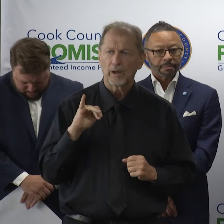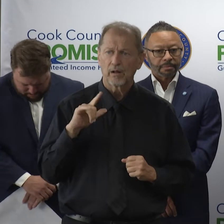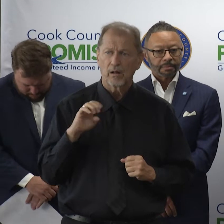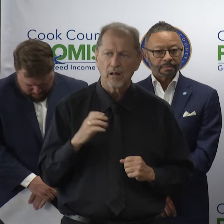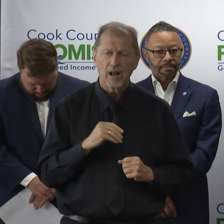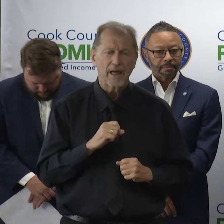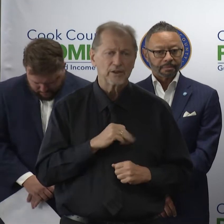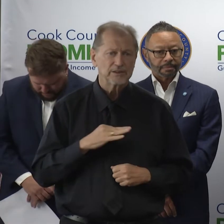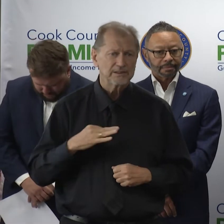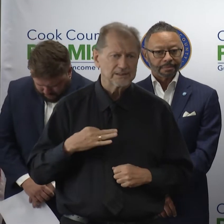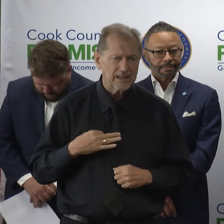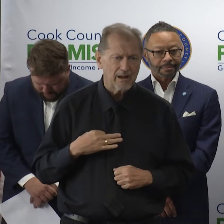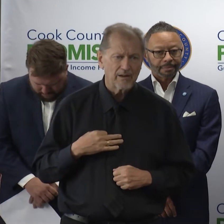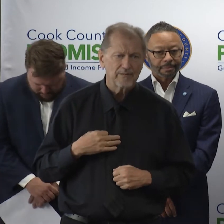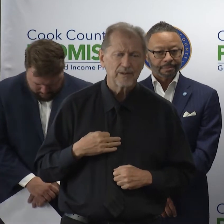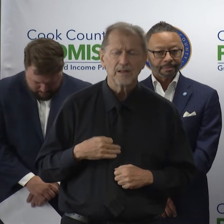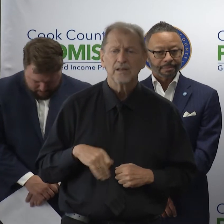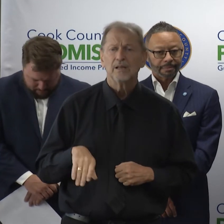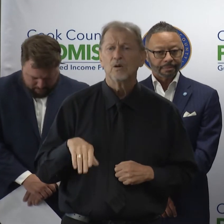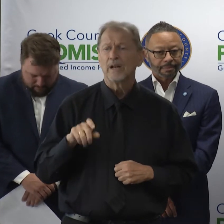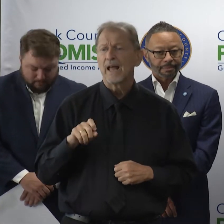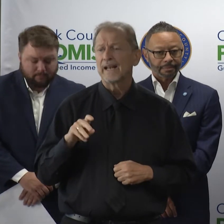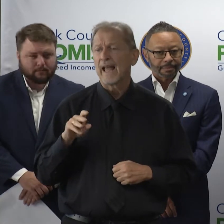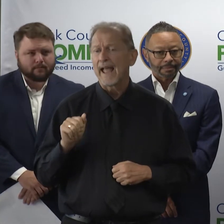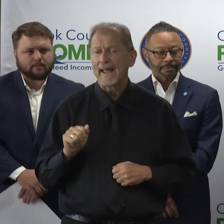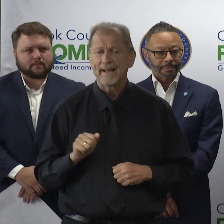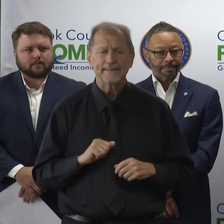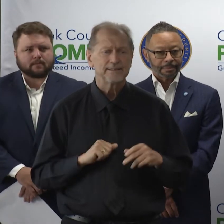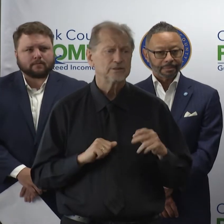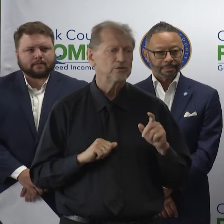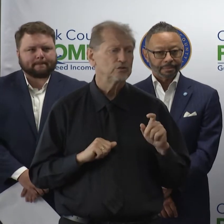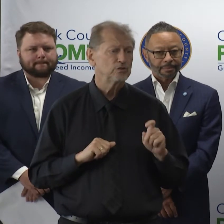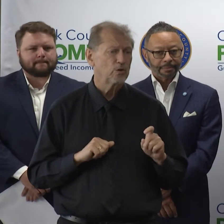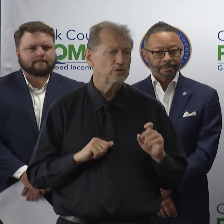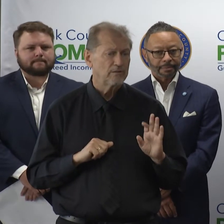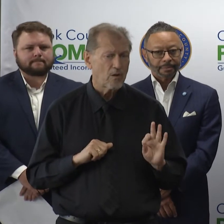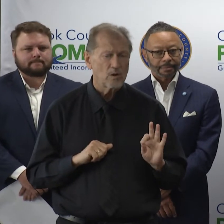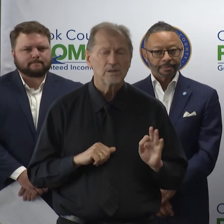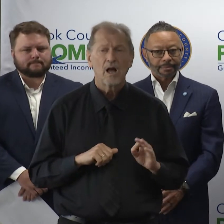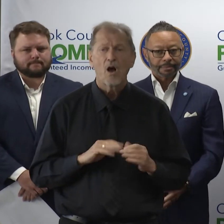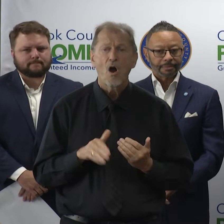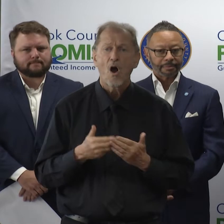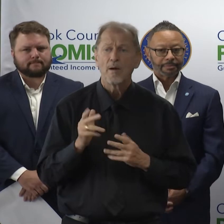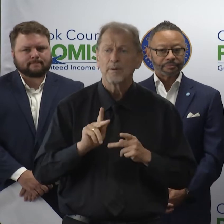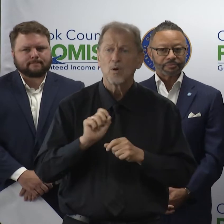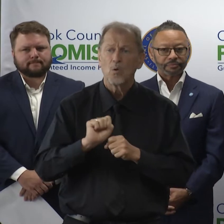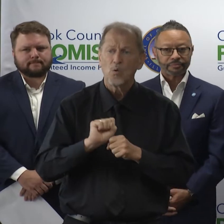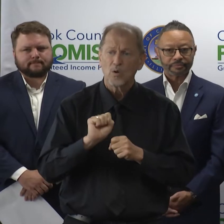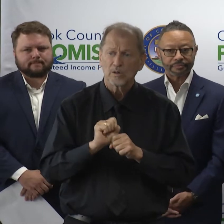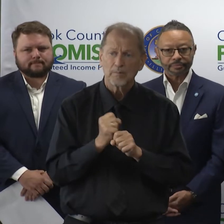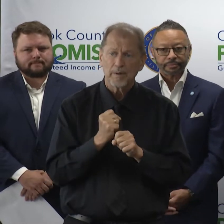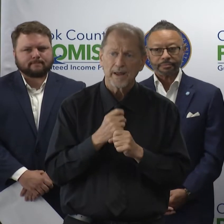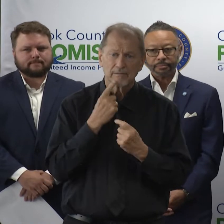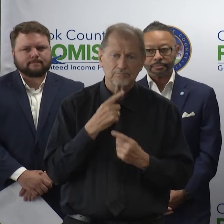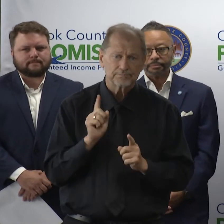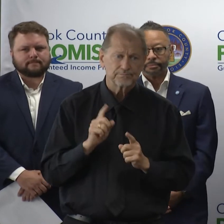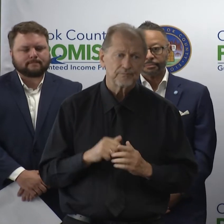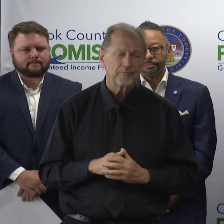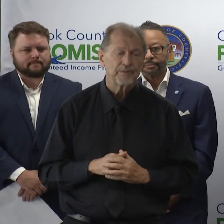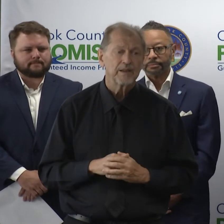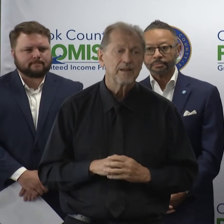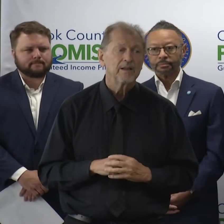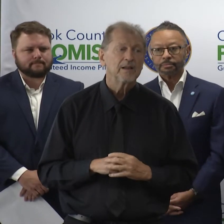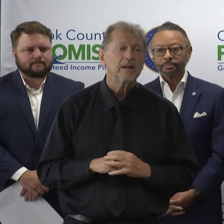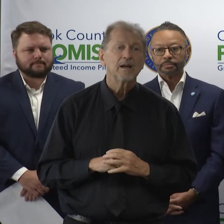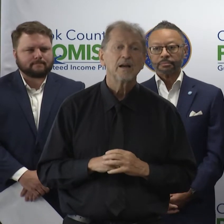Lynetta Haynes and Soshi and everybody else who took part in trying to make sure that this happened. This isn't only happening with Cook